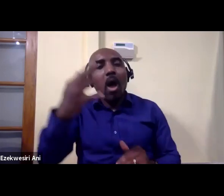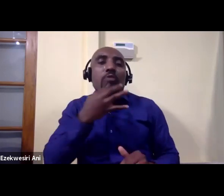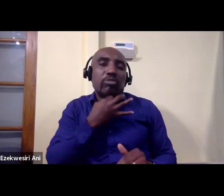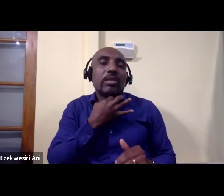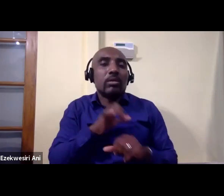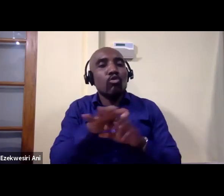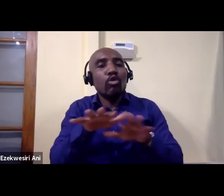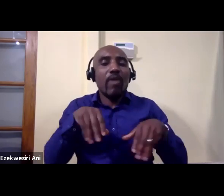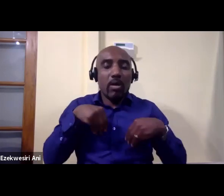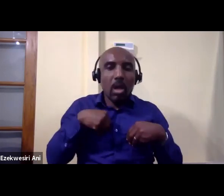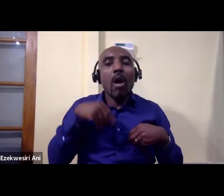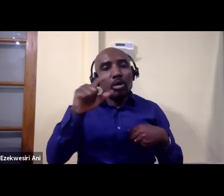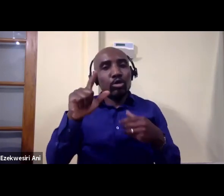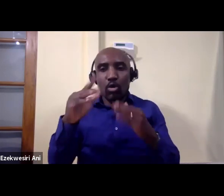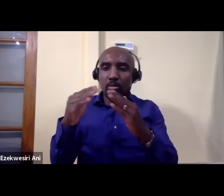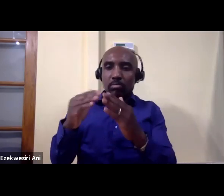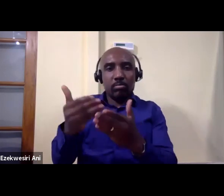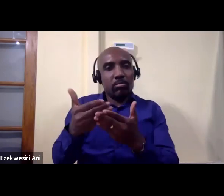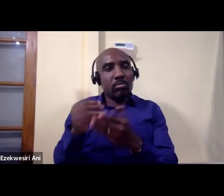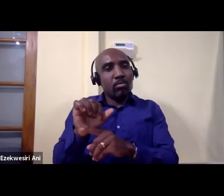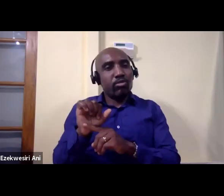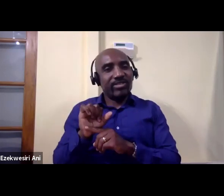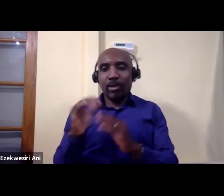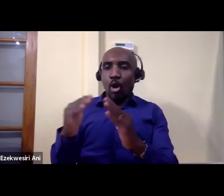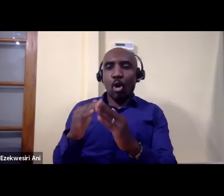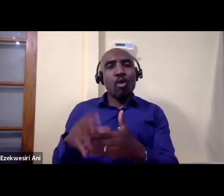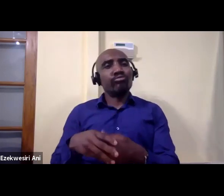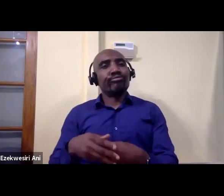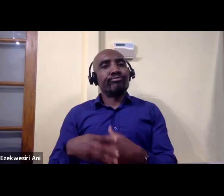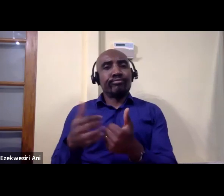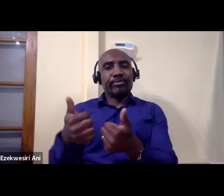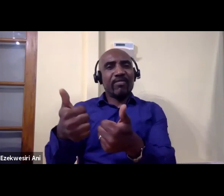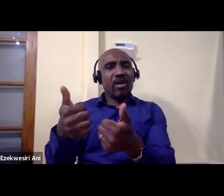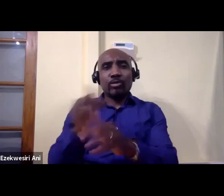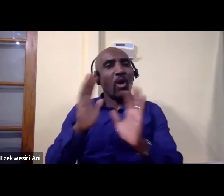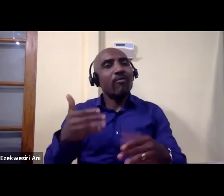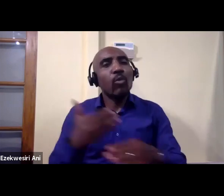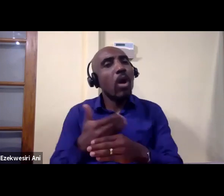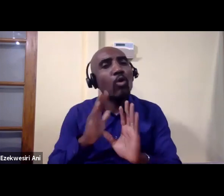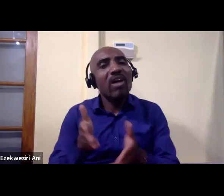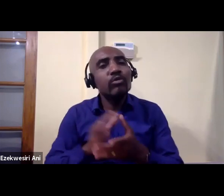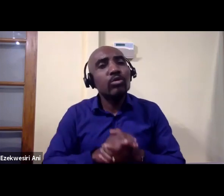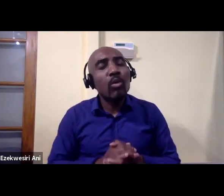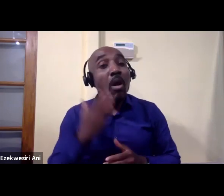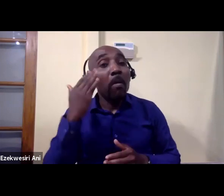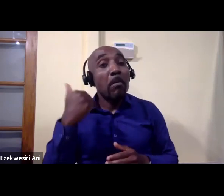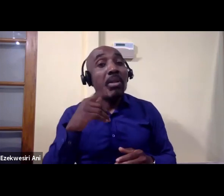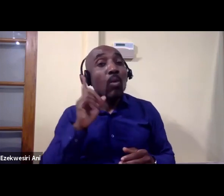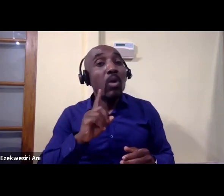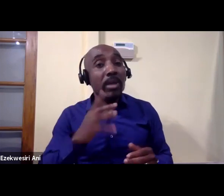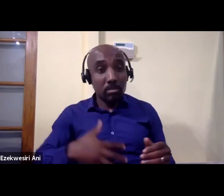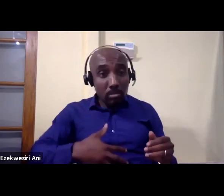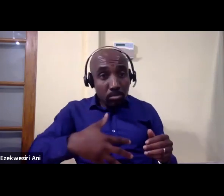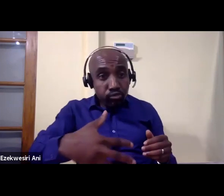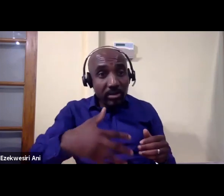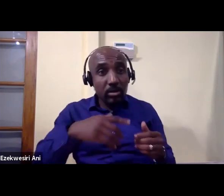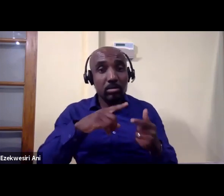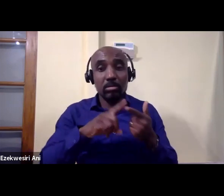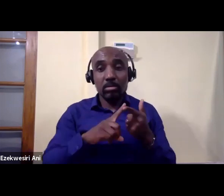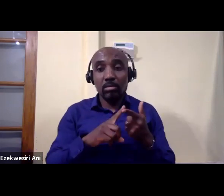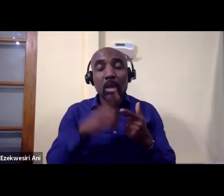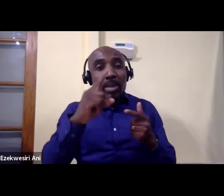coronavirus, have been forced into a situation where they have had to work. Black women who are pregnant, people that have got